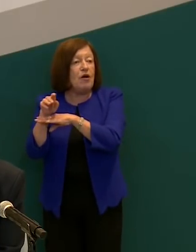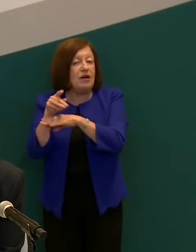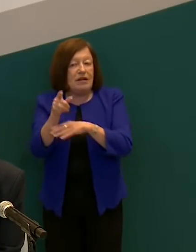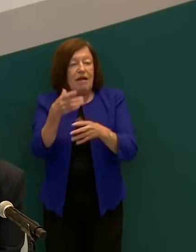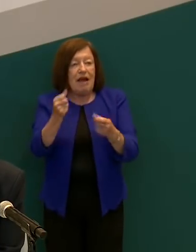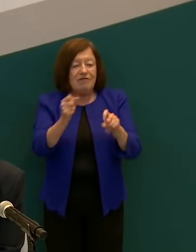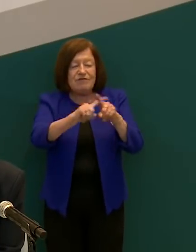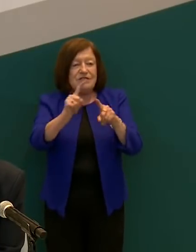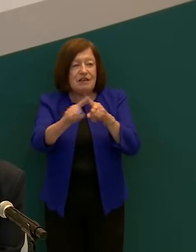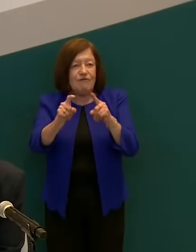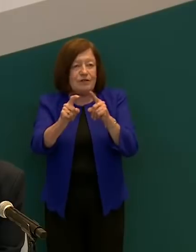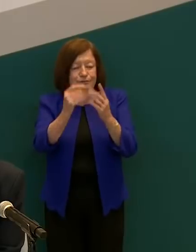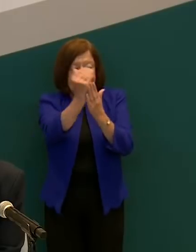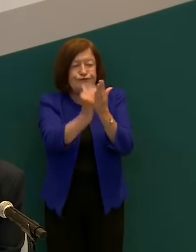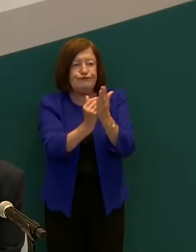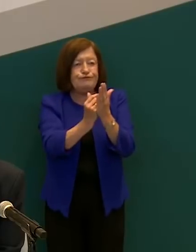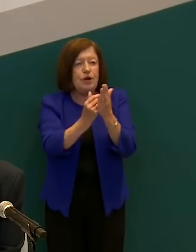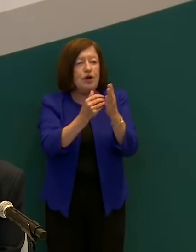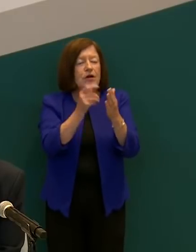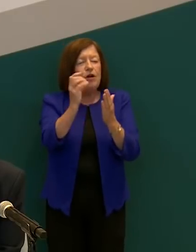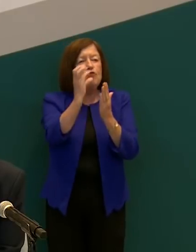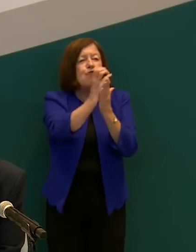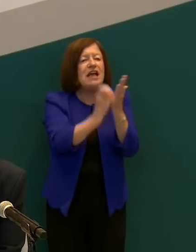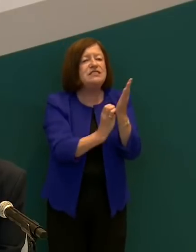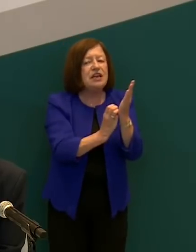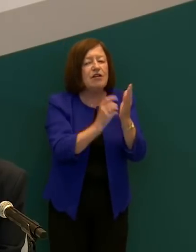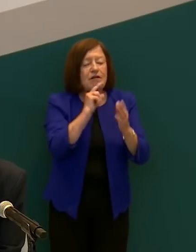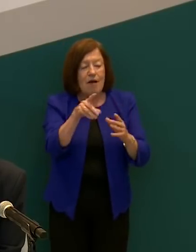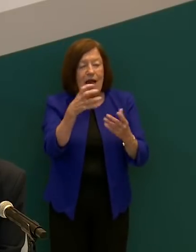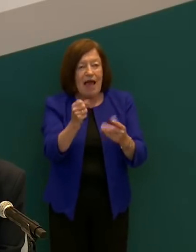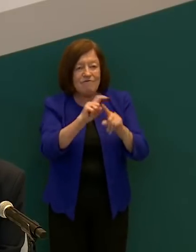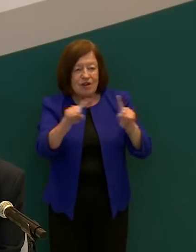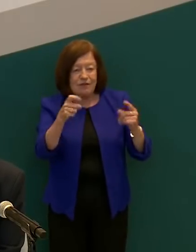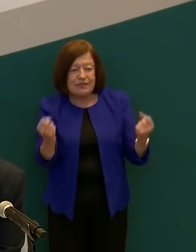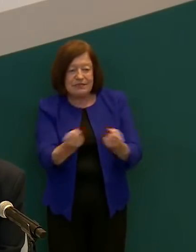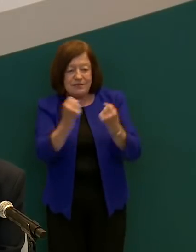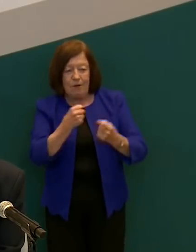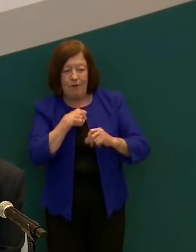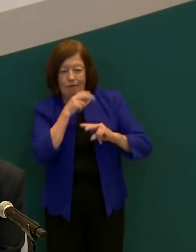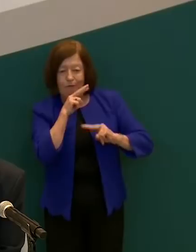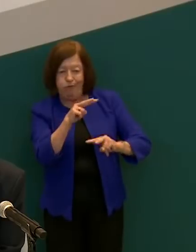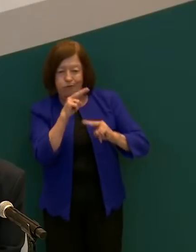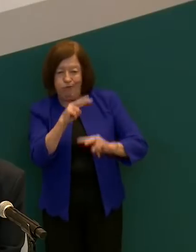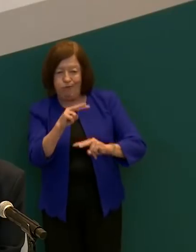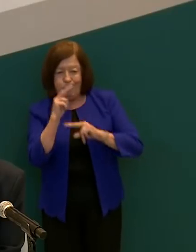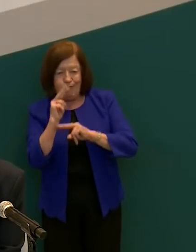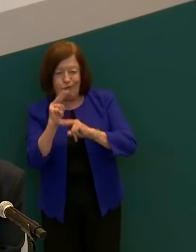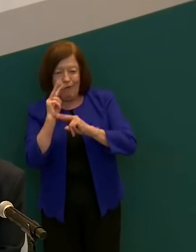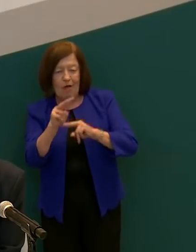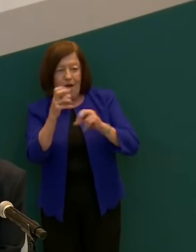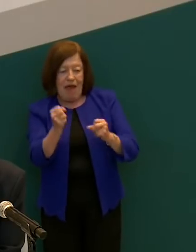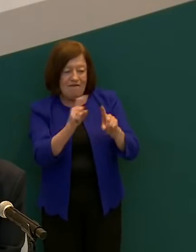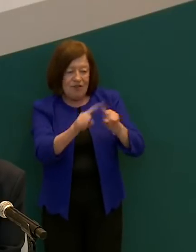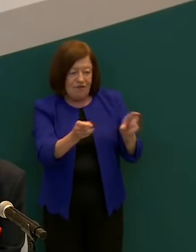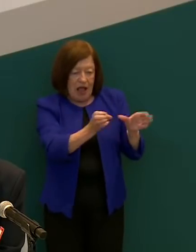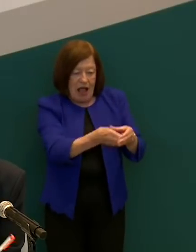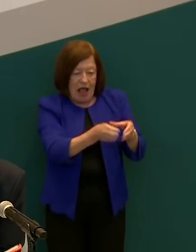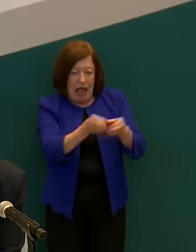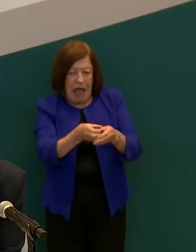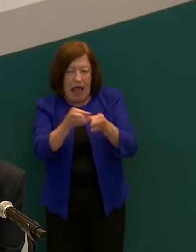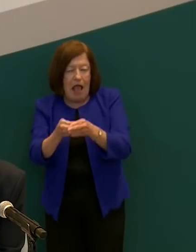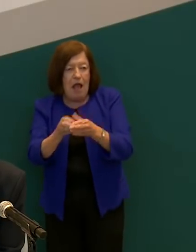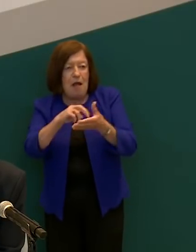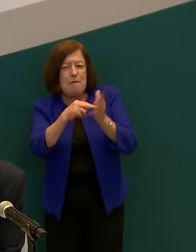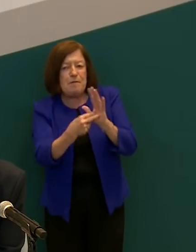sets of criteria. But within that, there will be particular indicators that we look at. There will be a set of measures. I guess